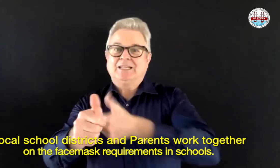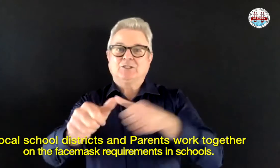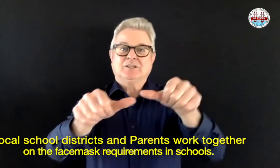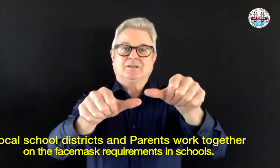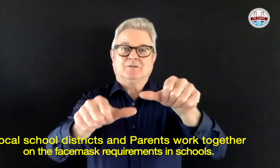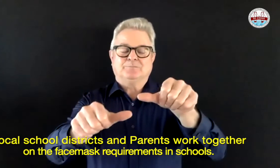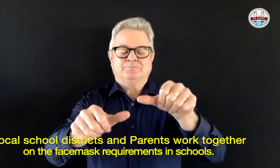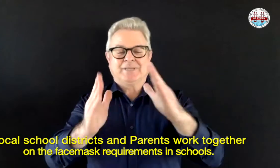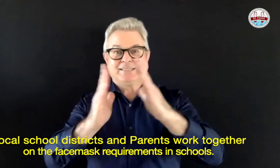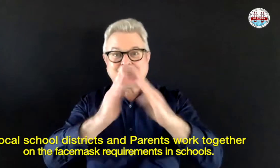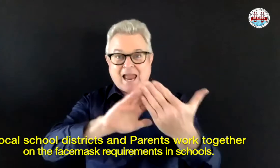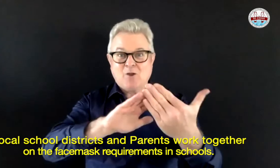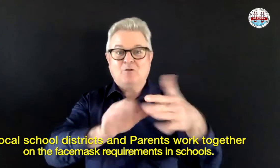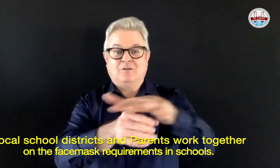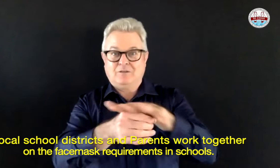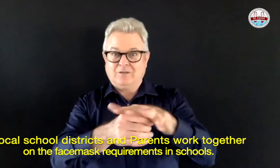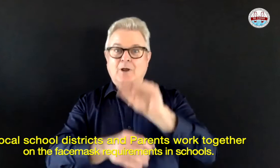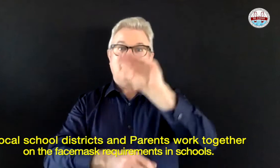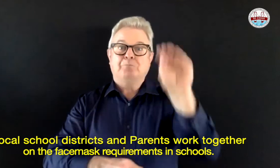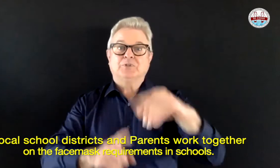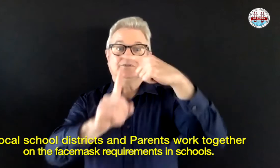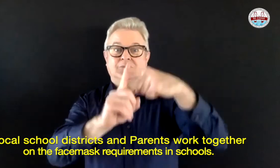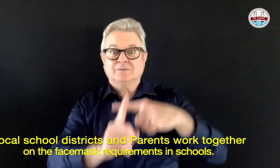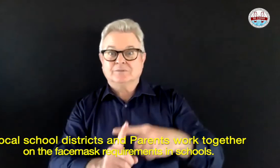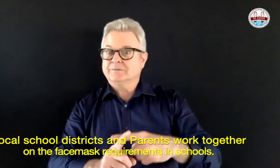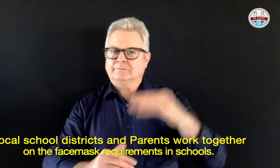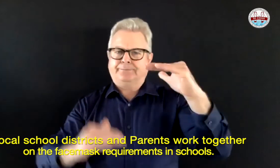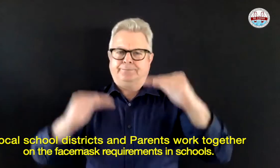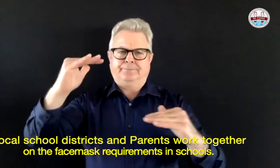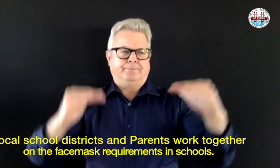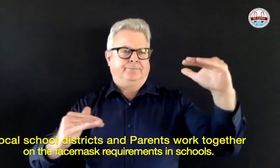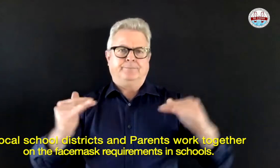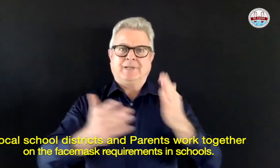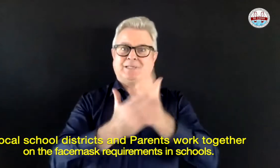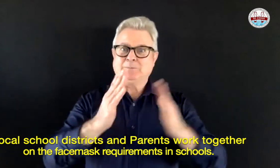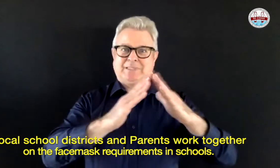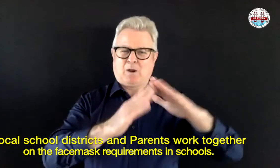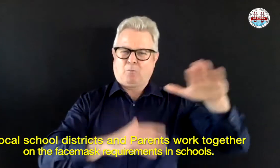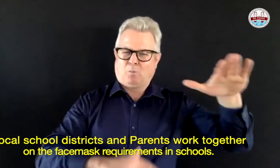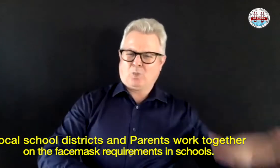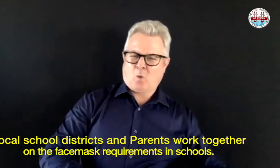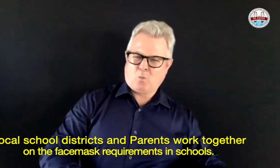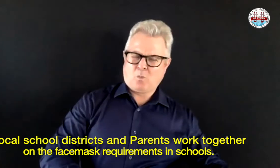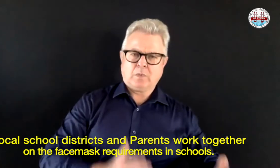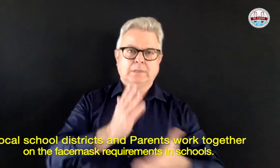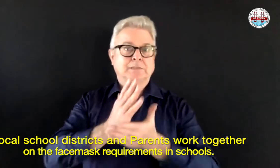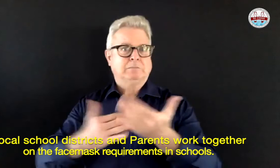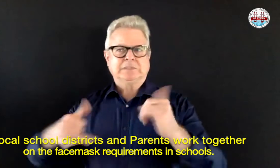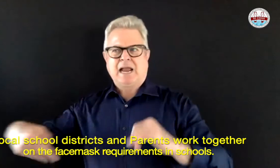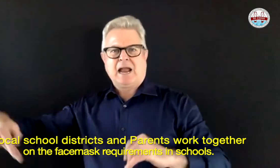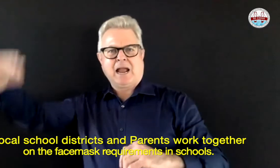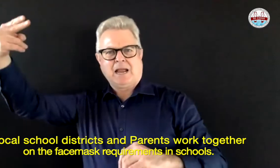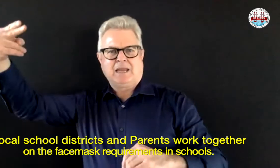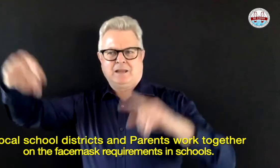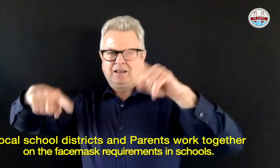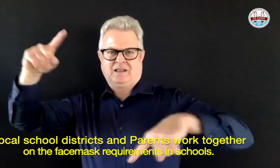school districts, because each school district in each town, their percent of positivity rate and so forth are different from each